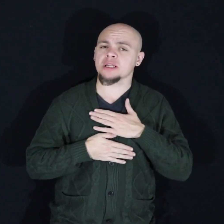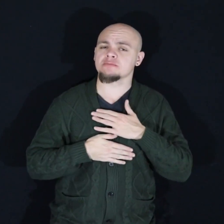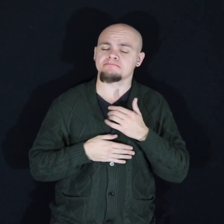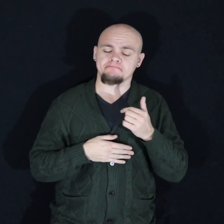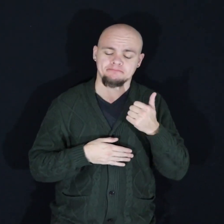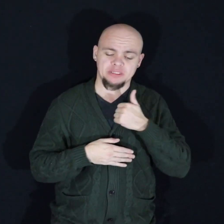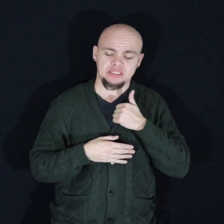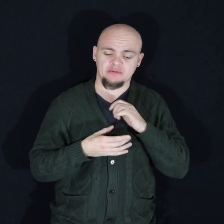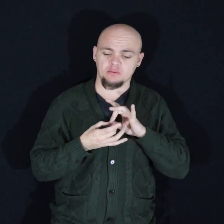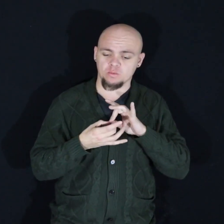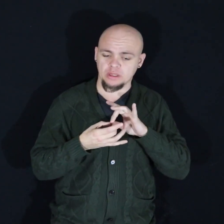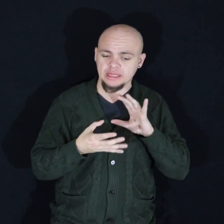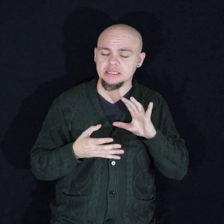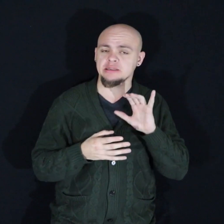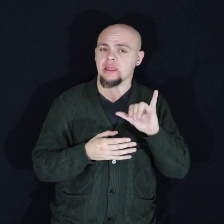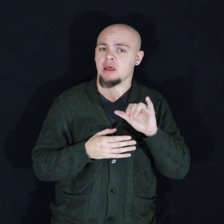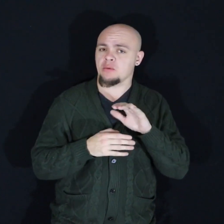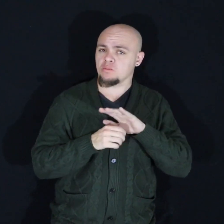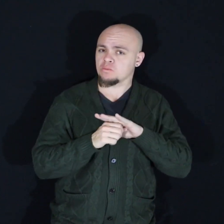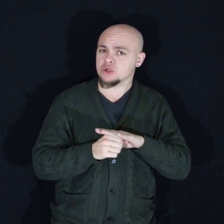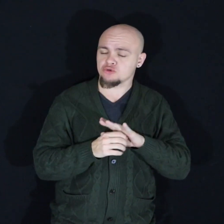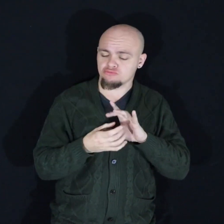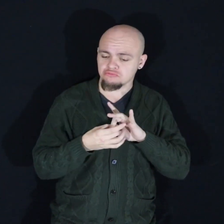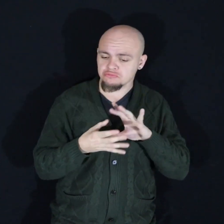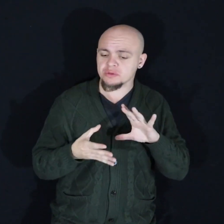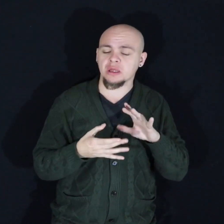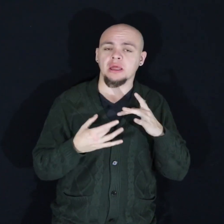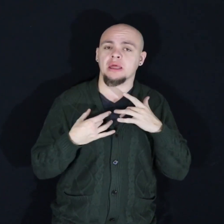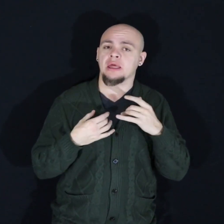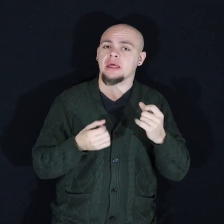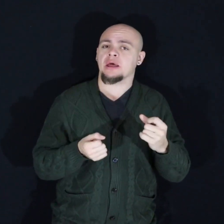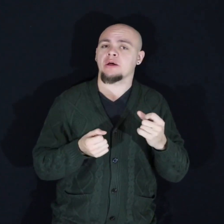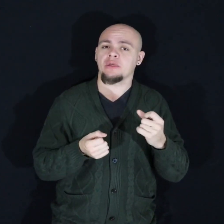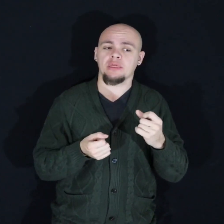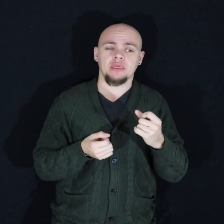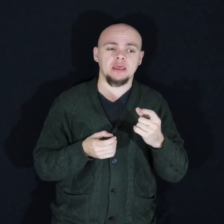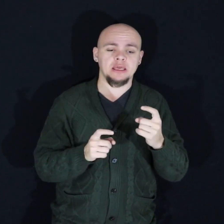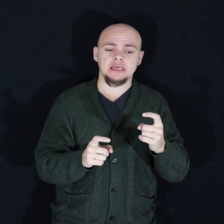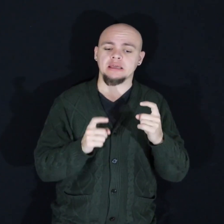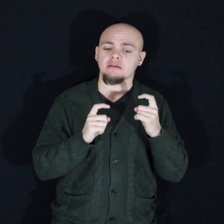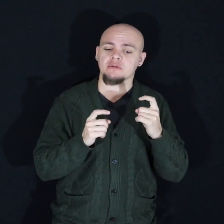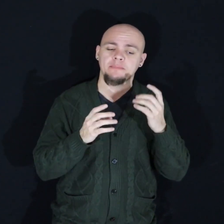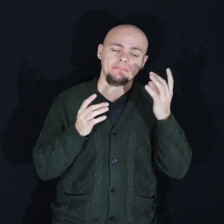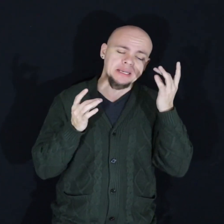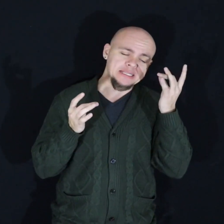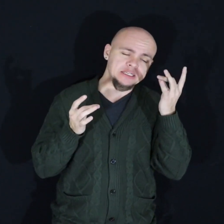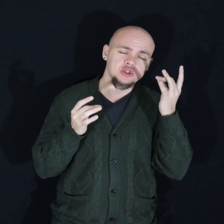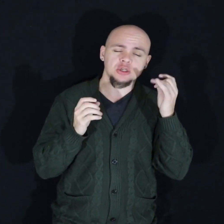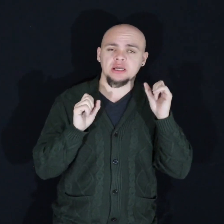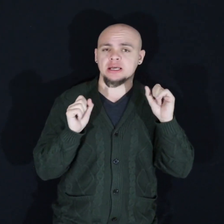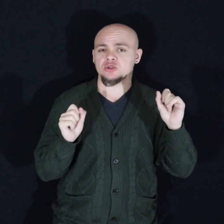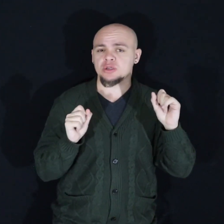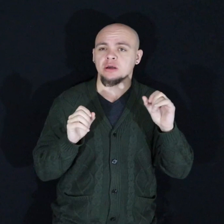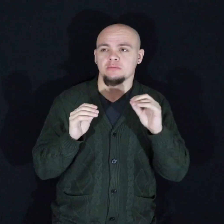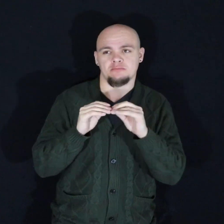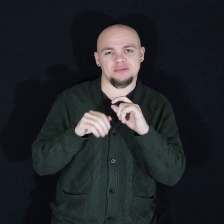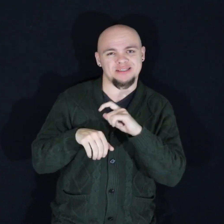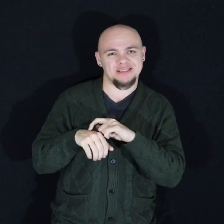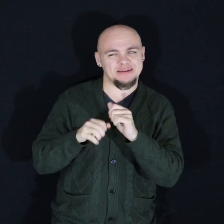release myself from the pressure, and I would give myself a healthy treat such as meditation or exercise, or even spending more time with Misty.